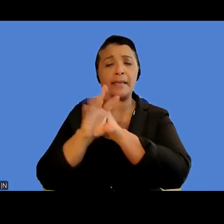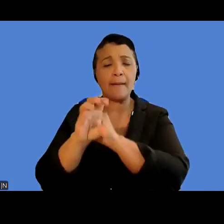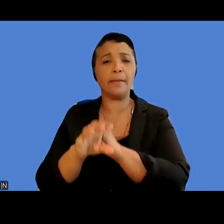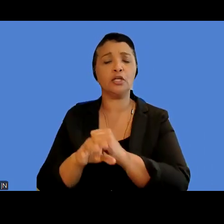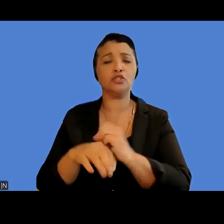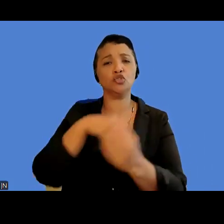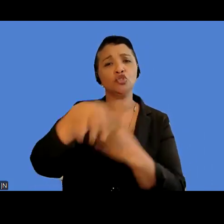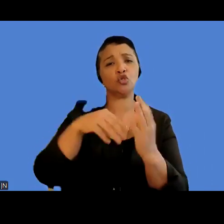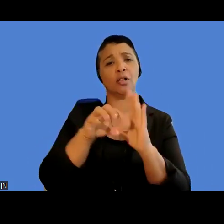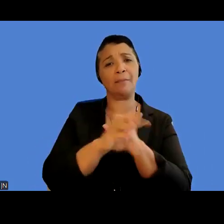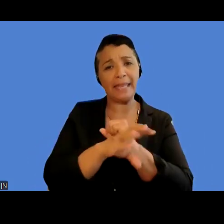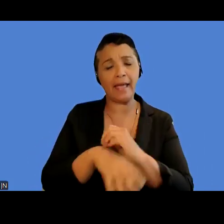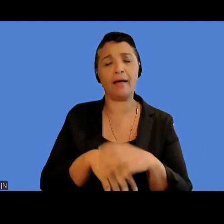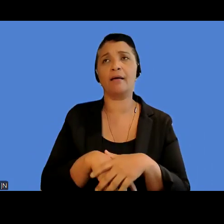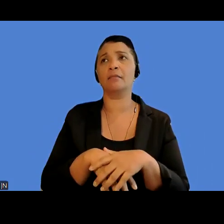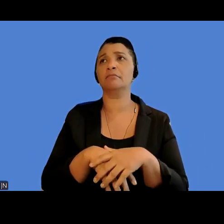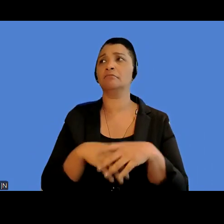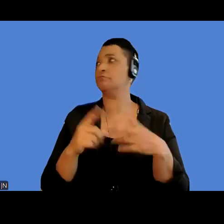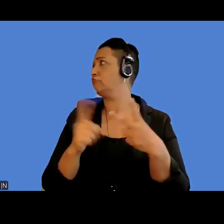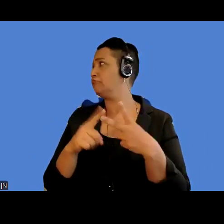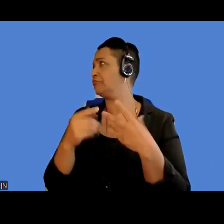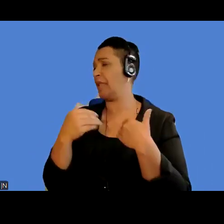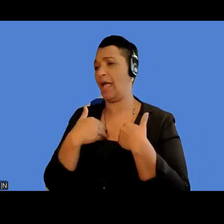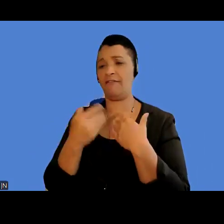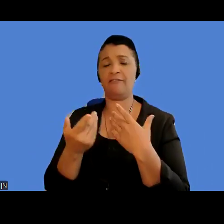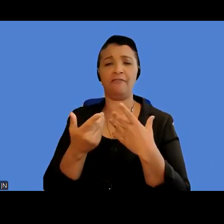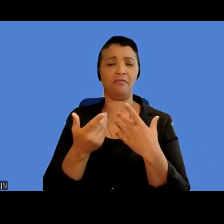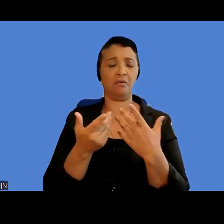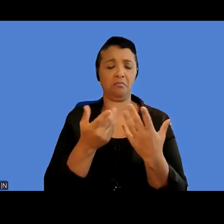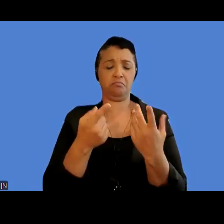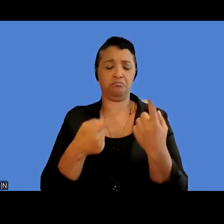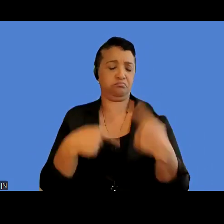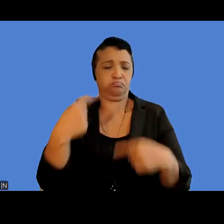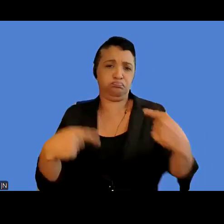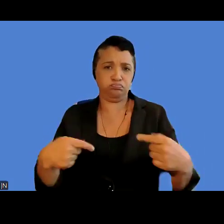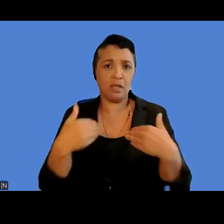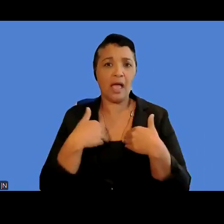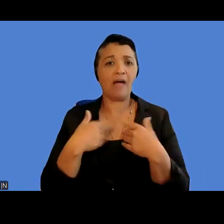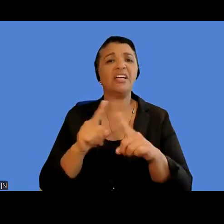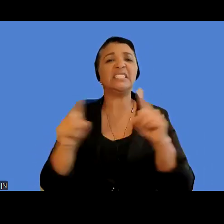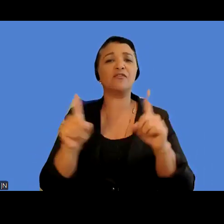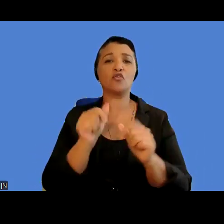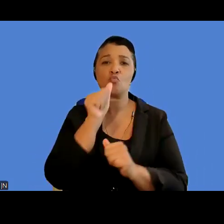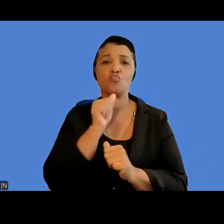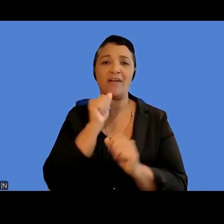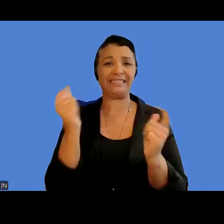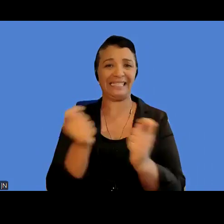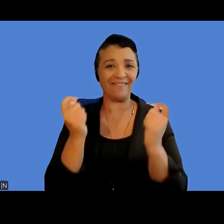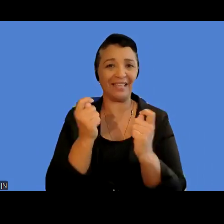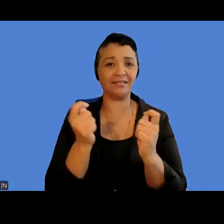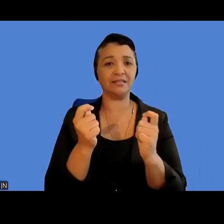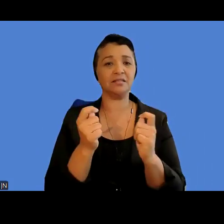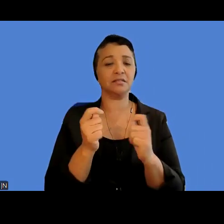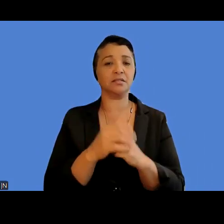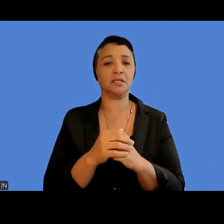media. Sometimes they are also collecting some inputs on. Sometimes they are also doing some hybrid events in which maybe it's